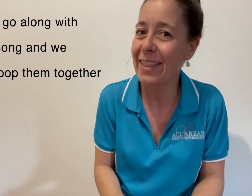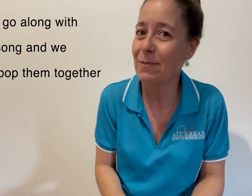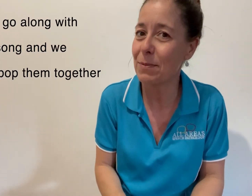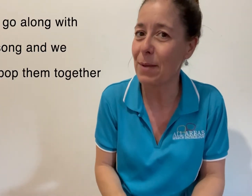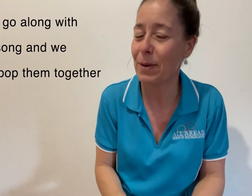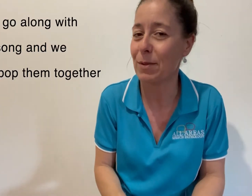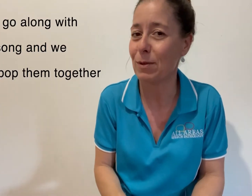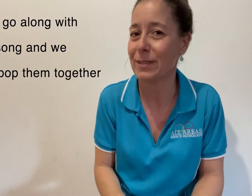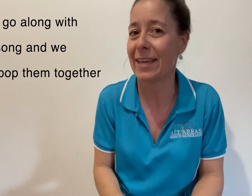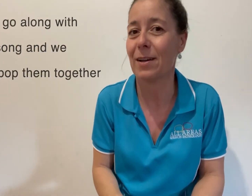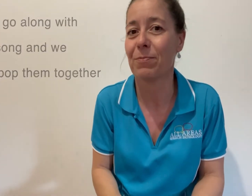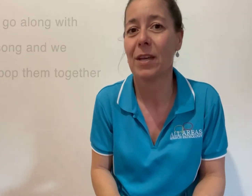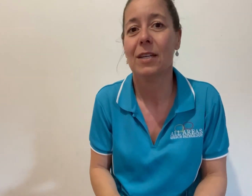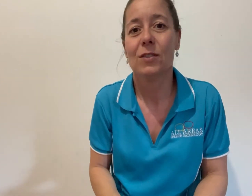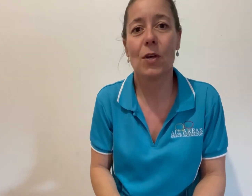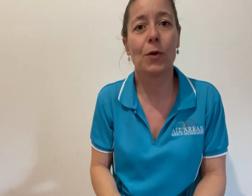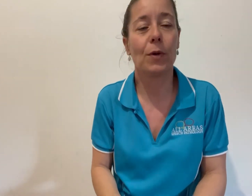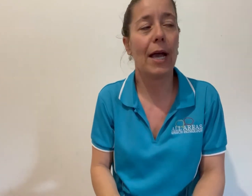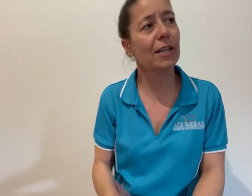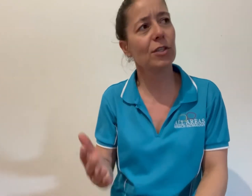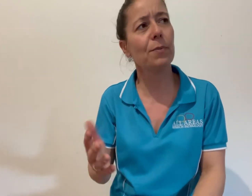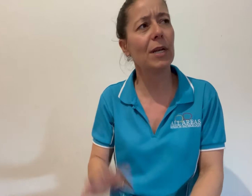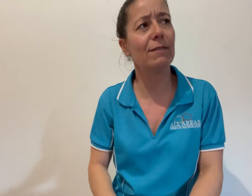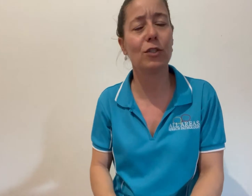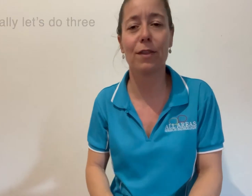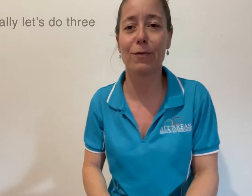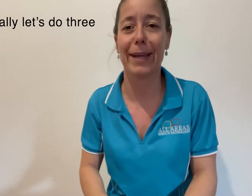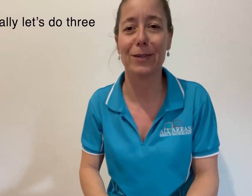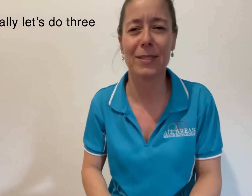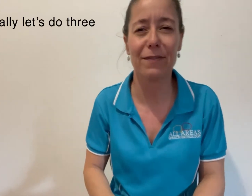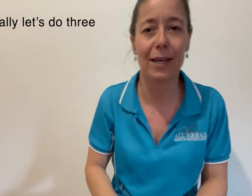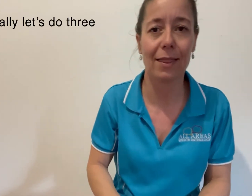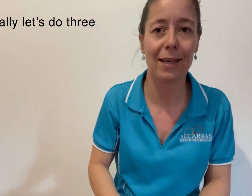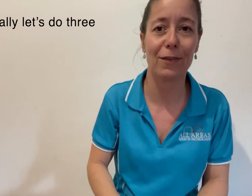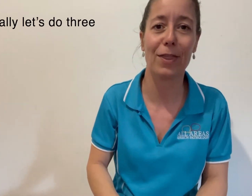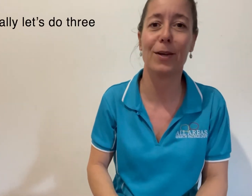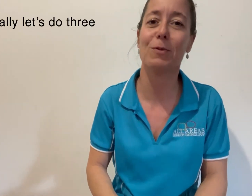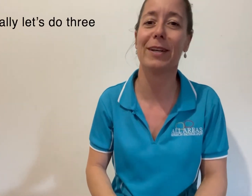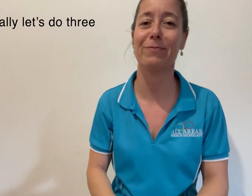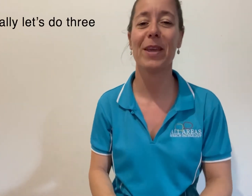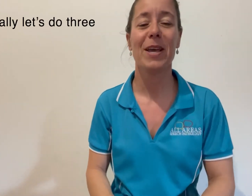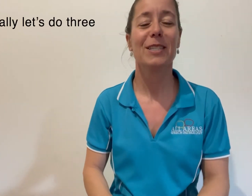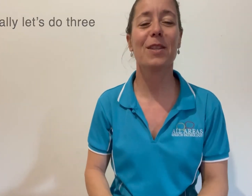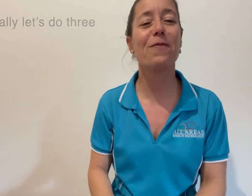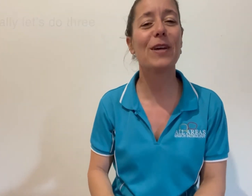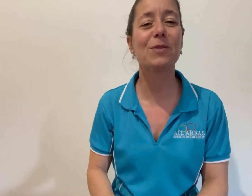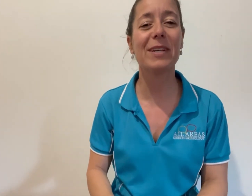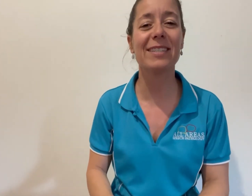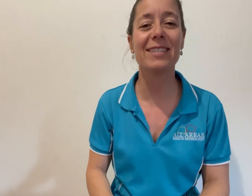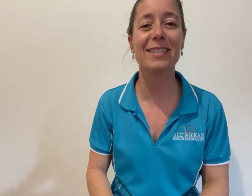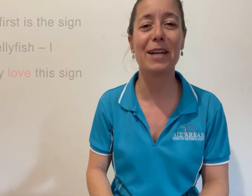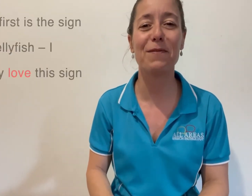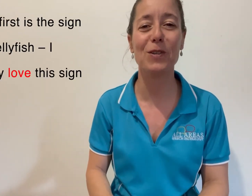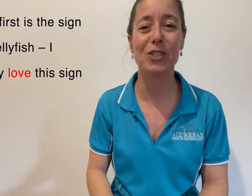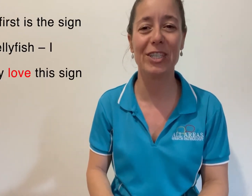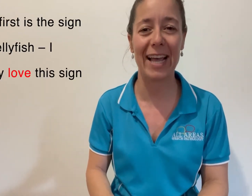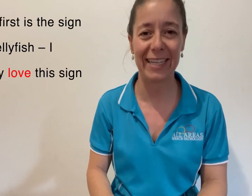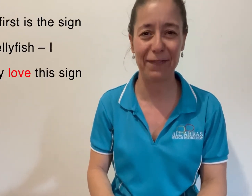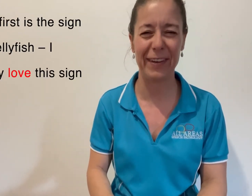might pop them all together. So actually, I might even do three. I'll see if I can think of a third one. So the first one is the sign for jellyfish.